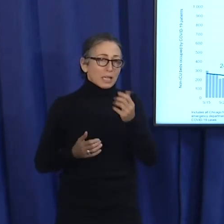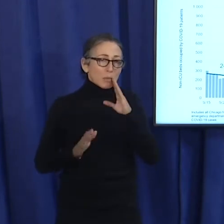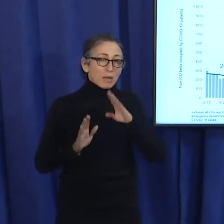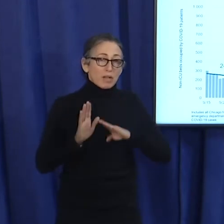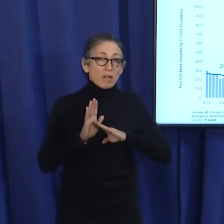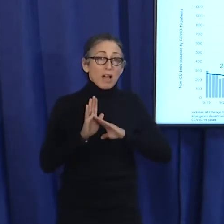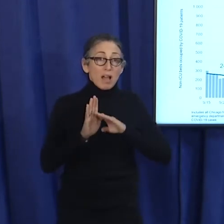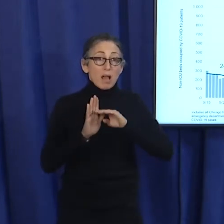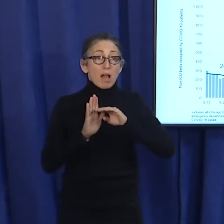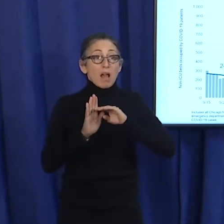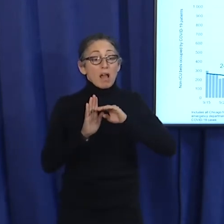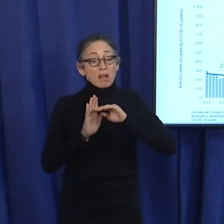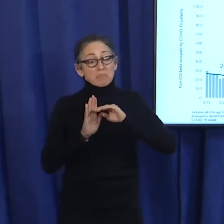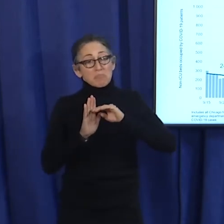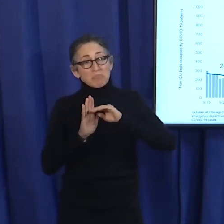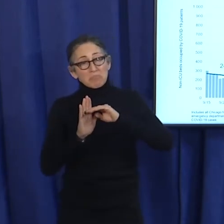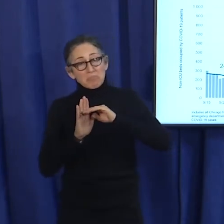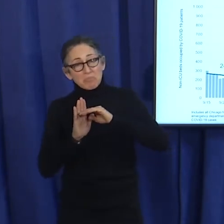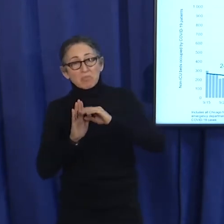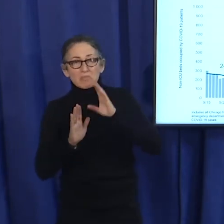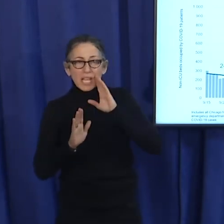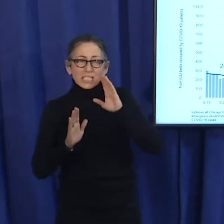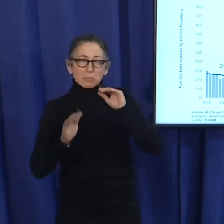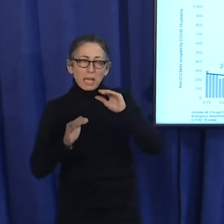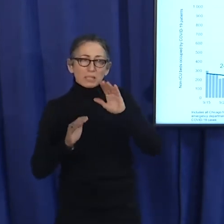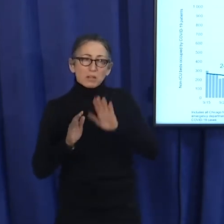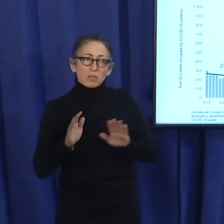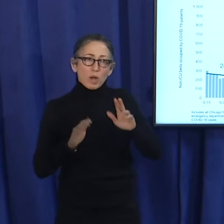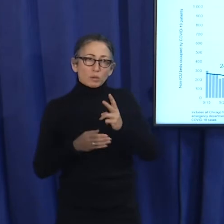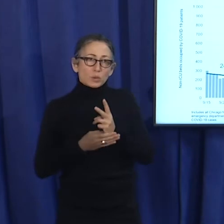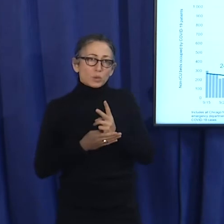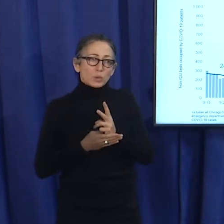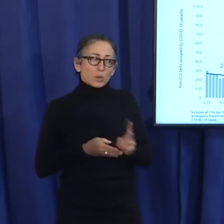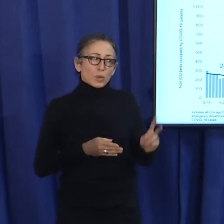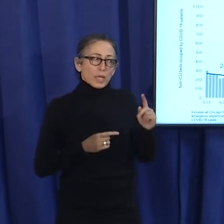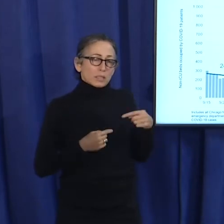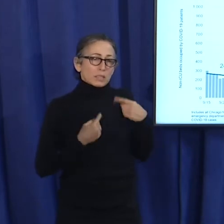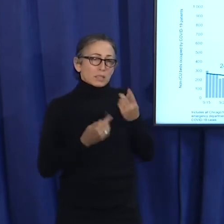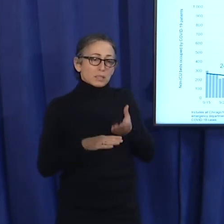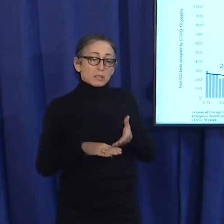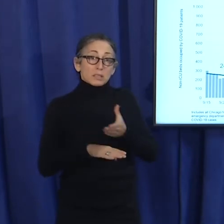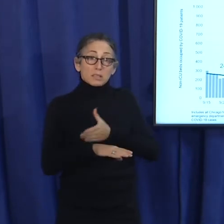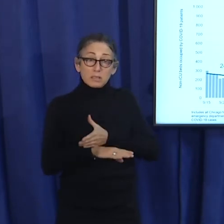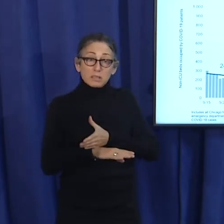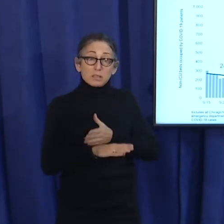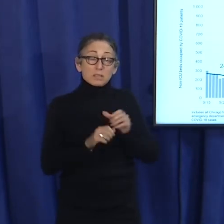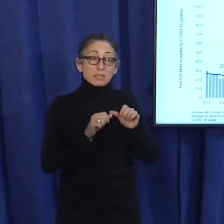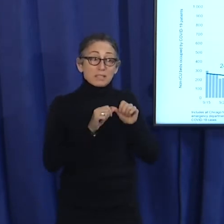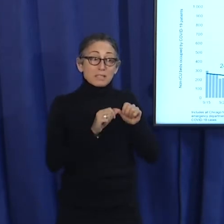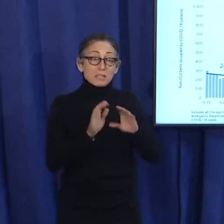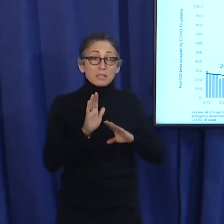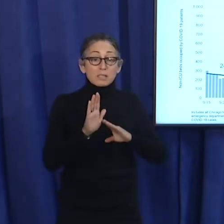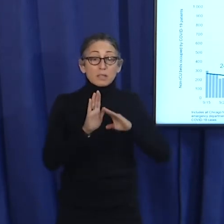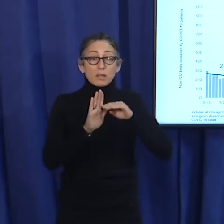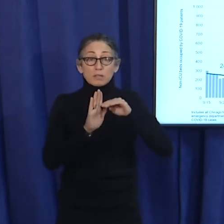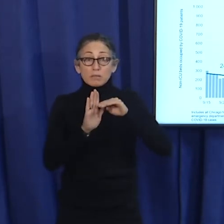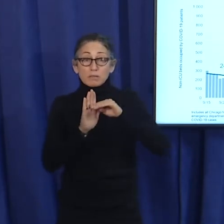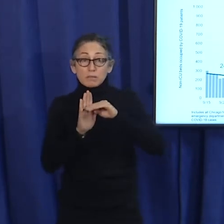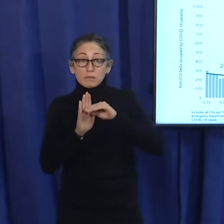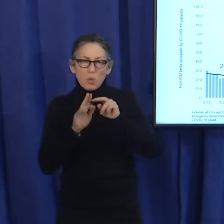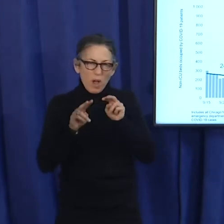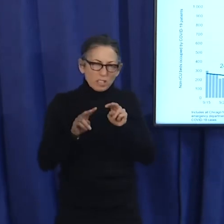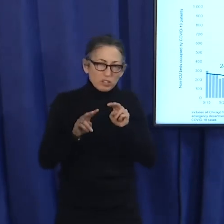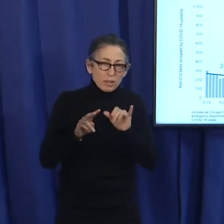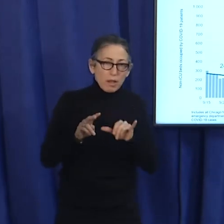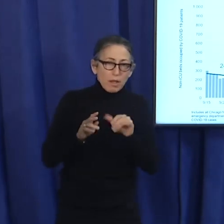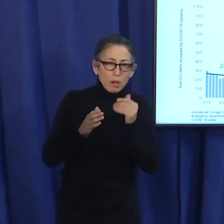there. We would expect to see that, lagging about 2 weeks behind the improvement in cases, so we're keeping a close eye on that. This